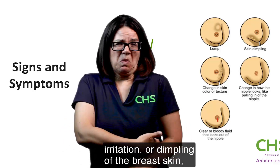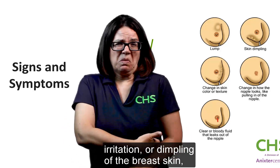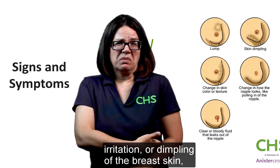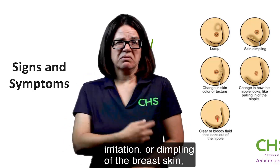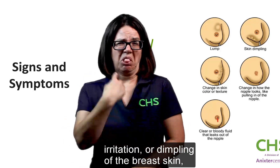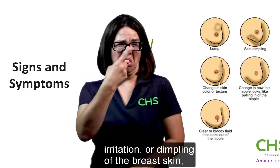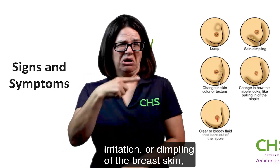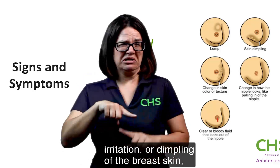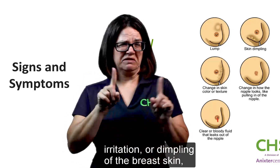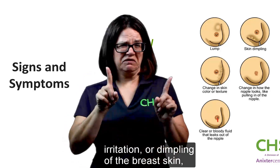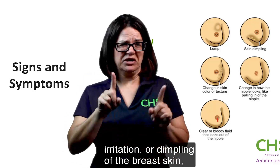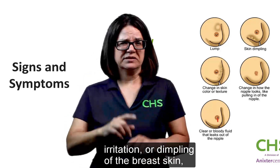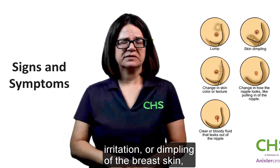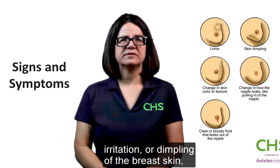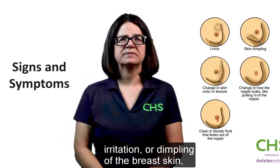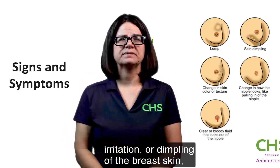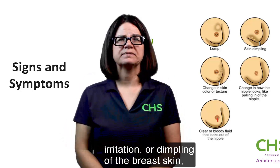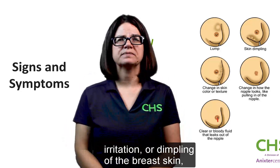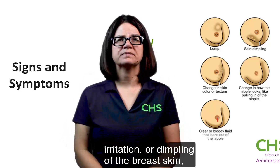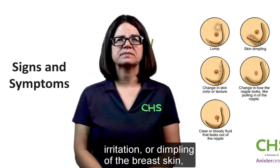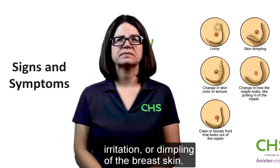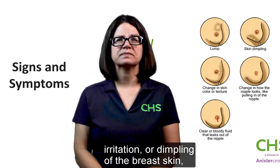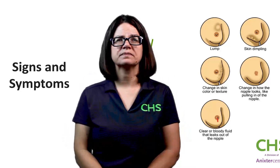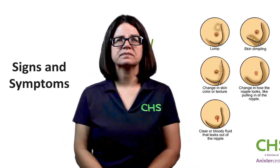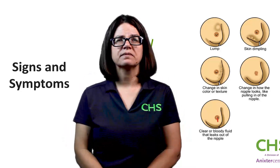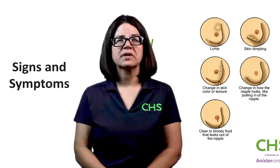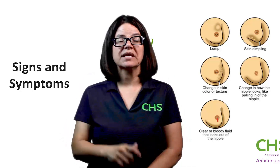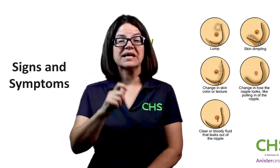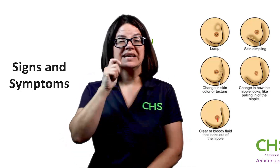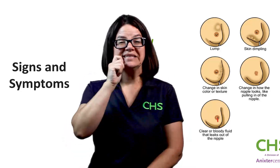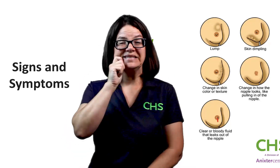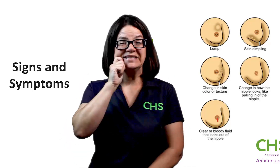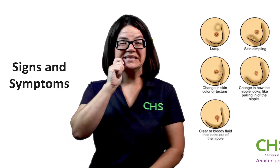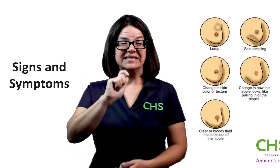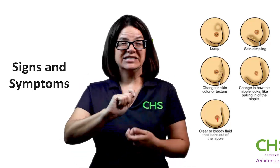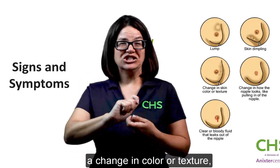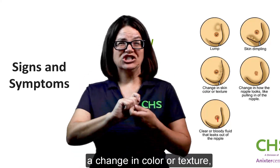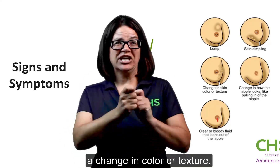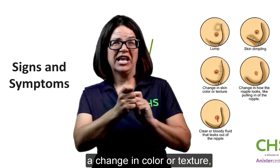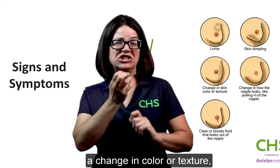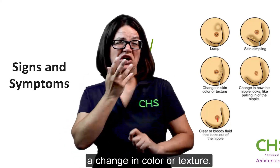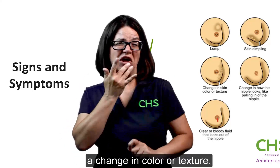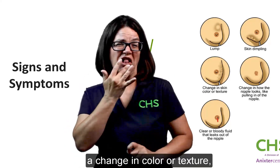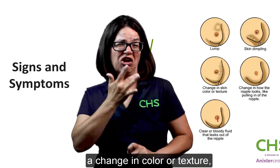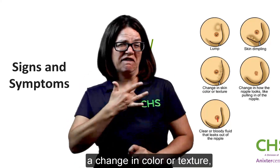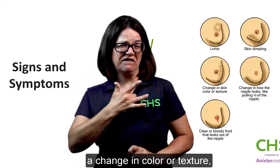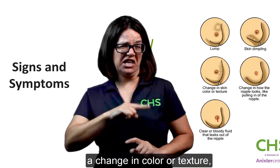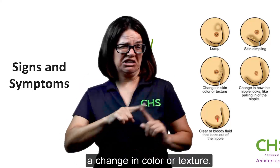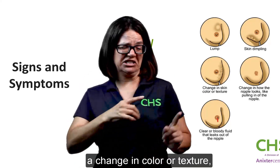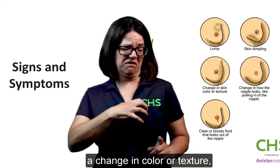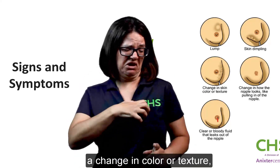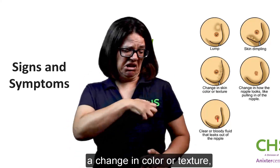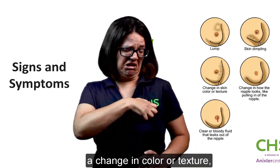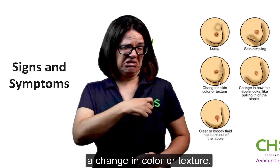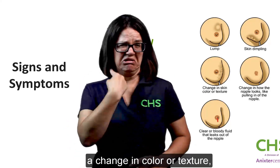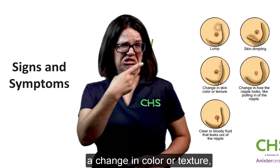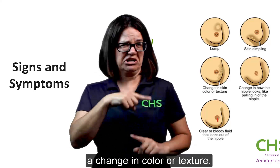irritation or dimpling of the breast skin, a change in